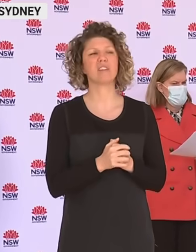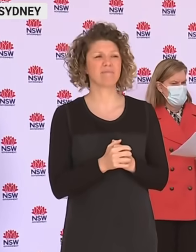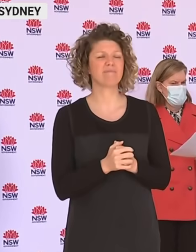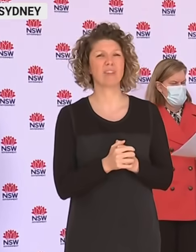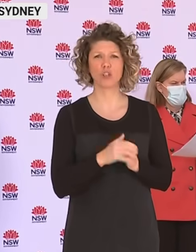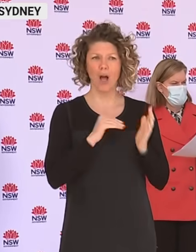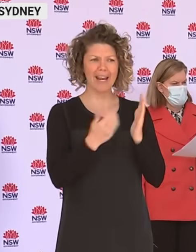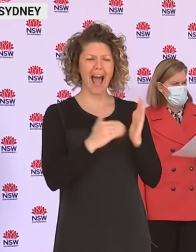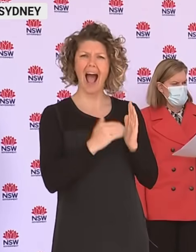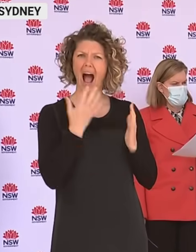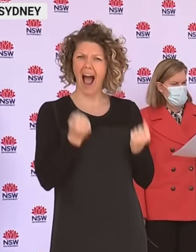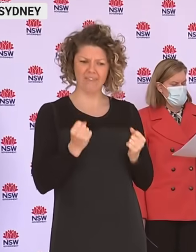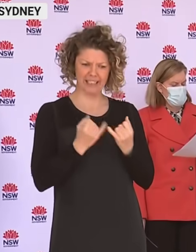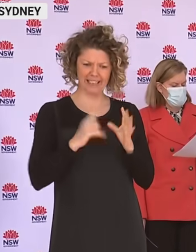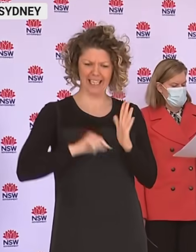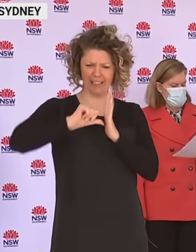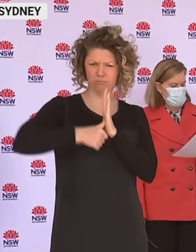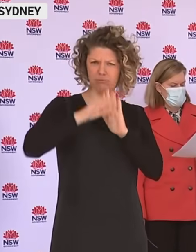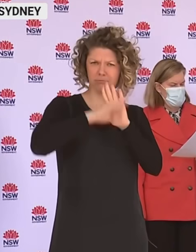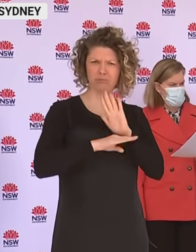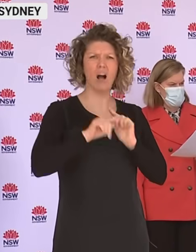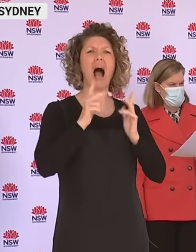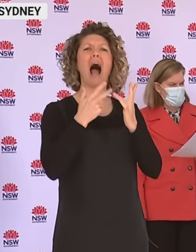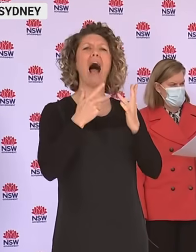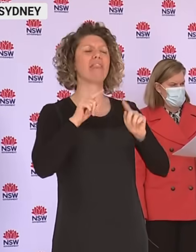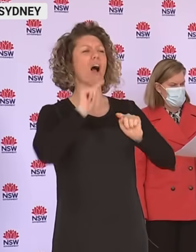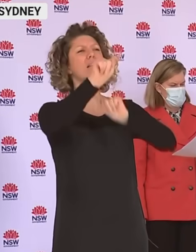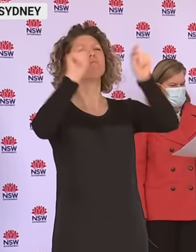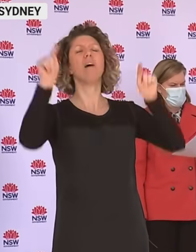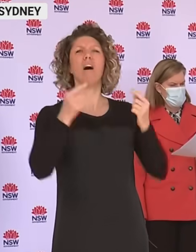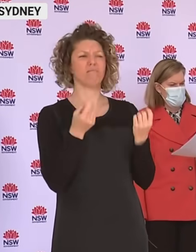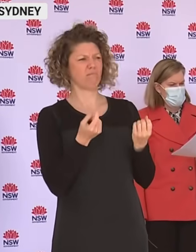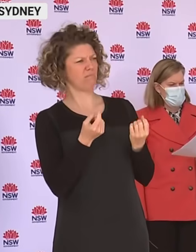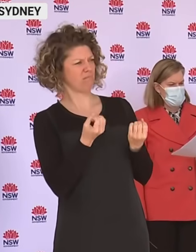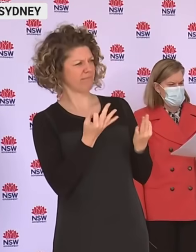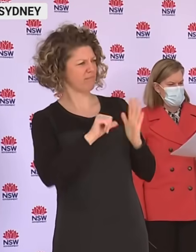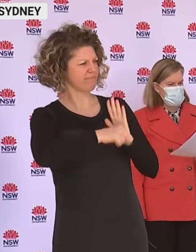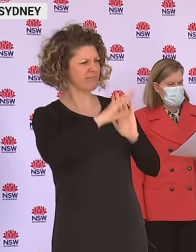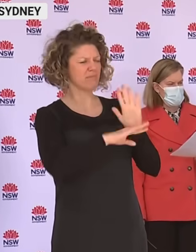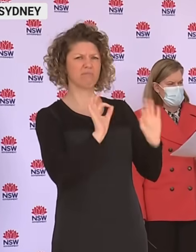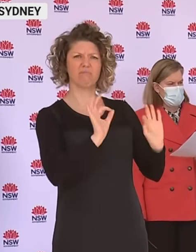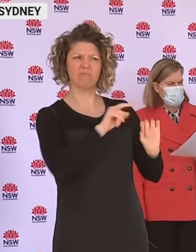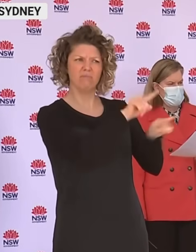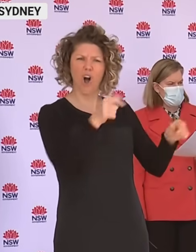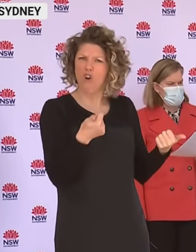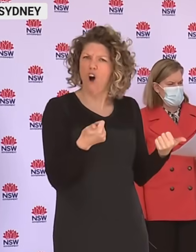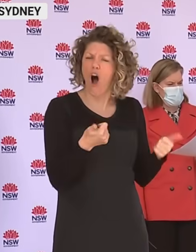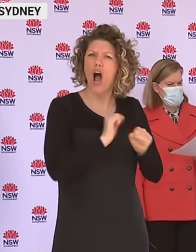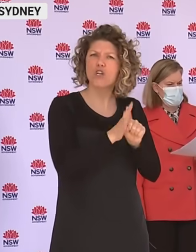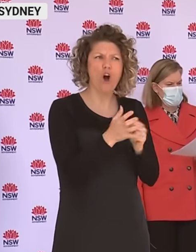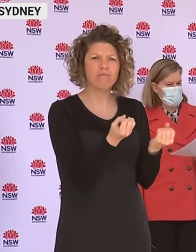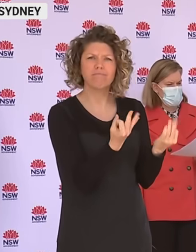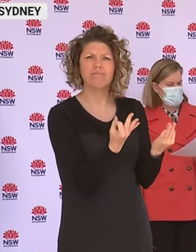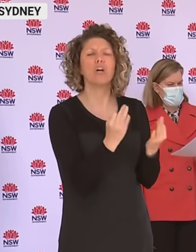have restrictions, but obviously they don't have the same stay-at-home orders that others do. So Deputy Commissioner Warboys will talk about some police